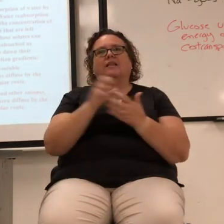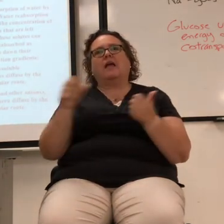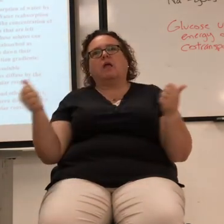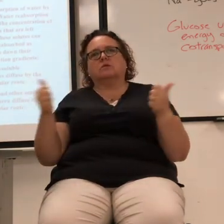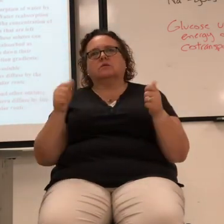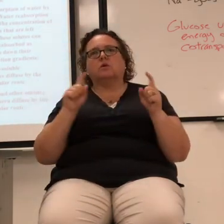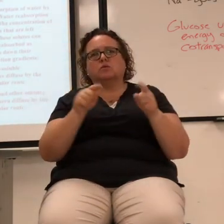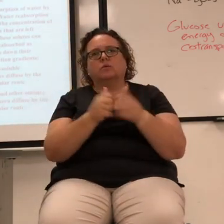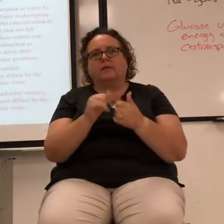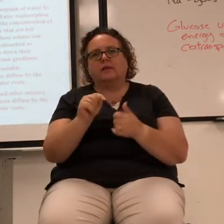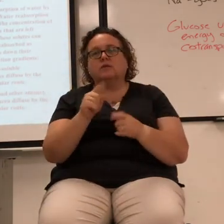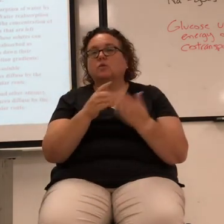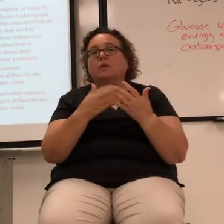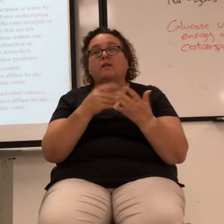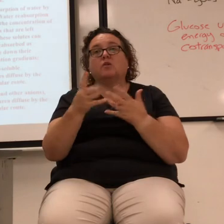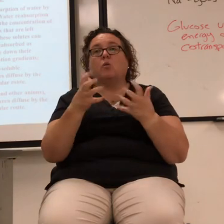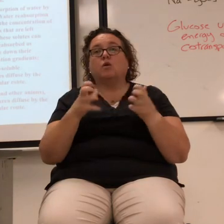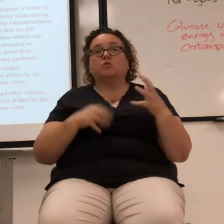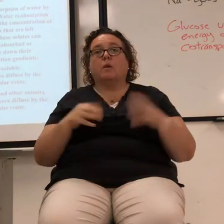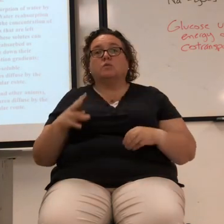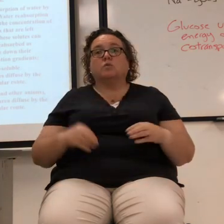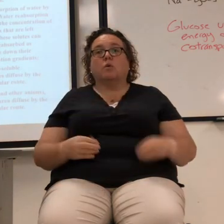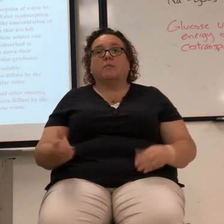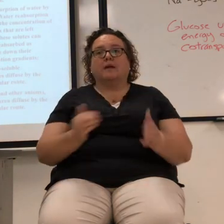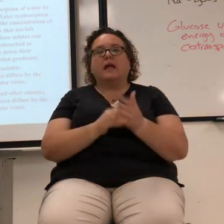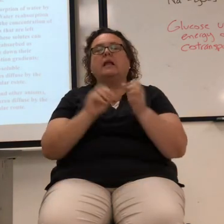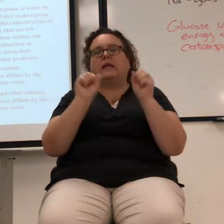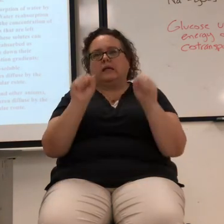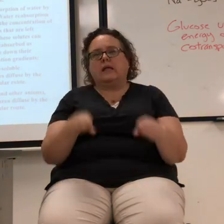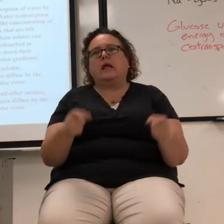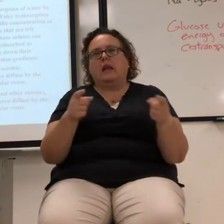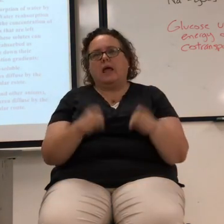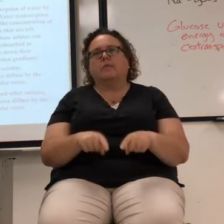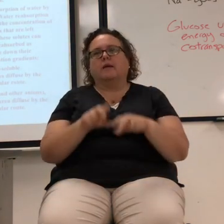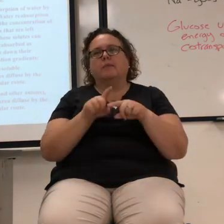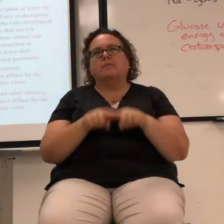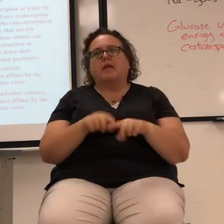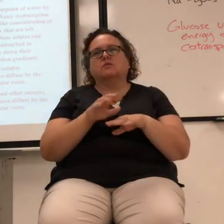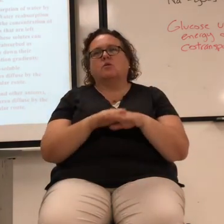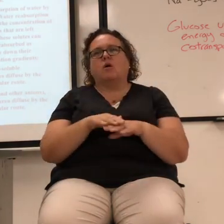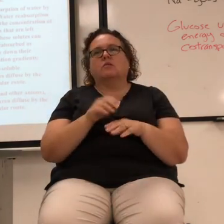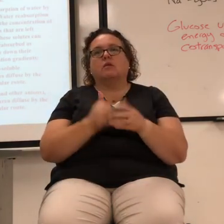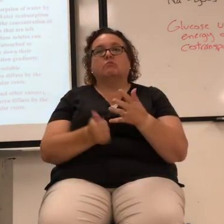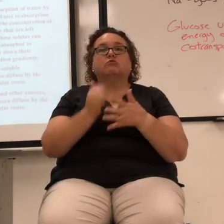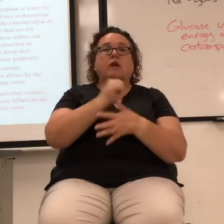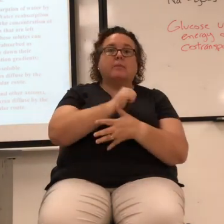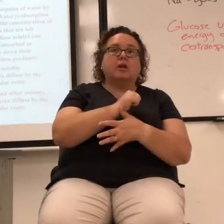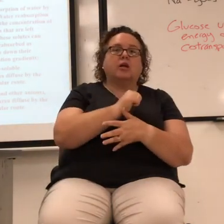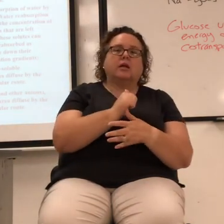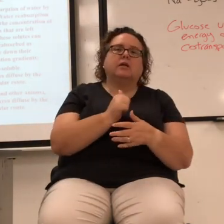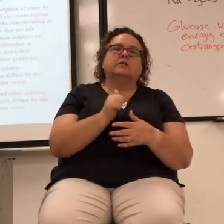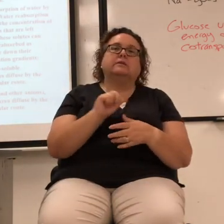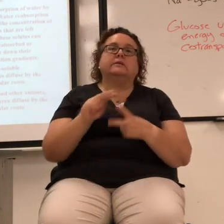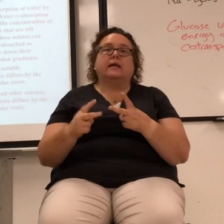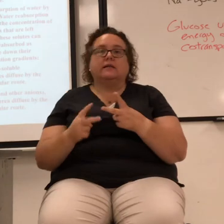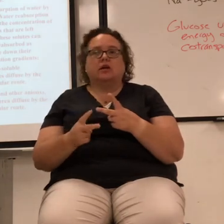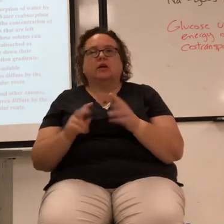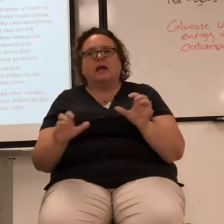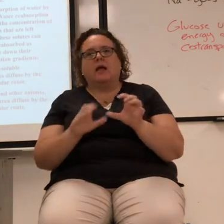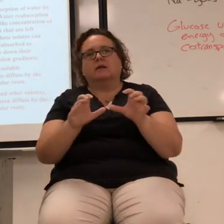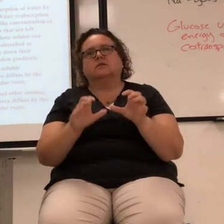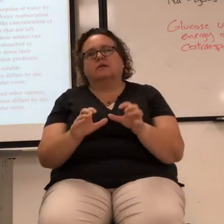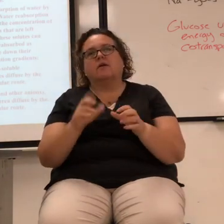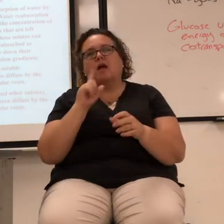whatever you want to reabsorb, it can happen based on the primary, secondary, active transport of